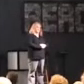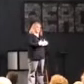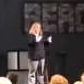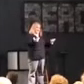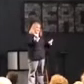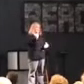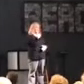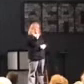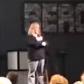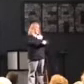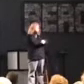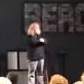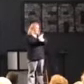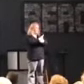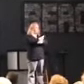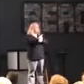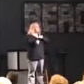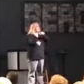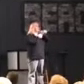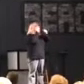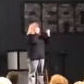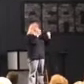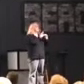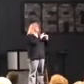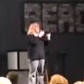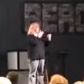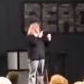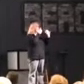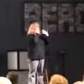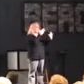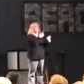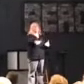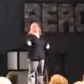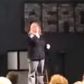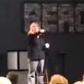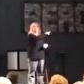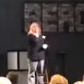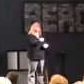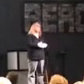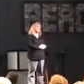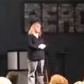Well, like my brother, one of the first things I want to say is thank you.